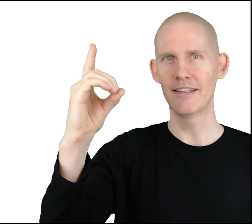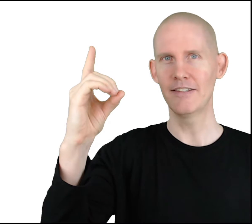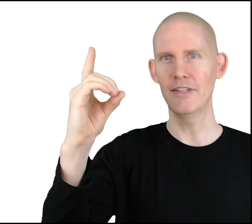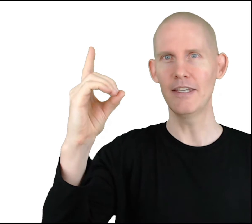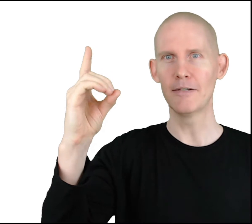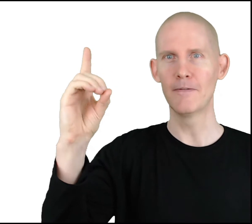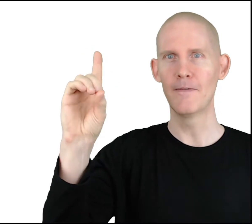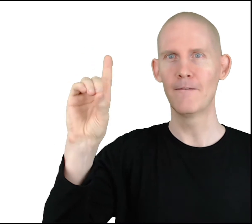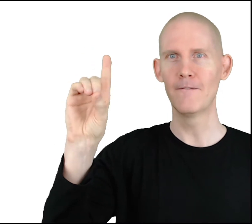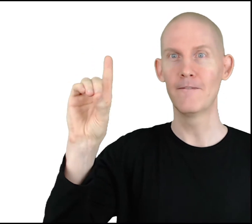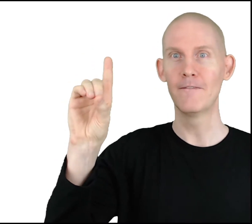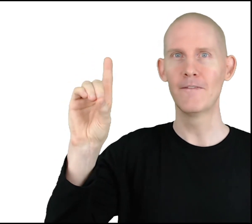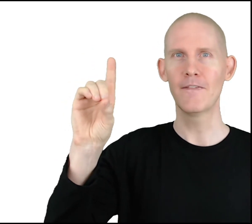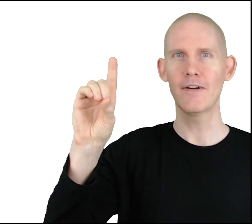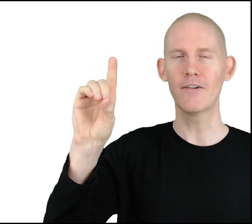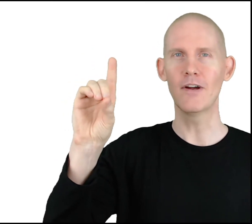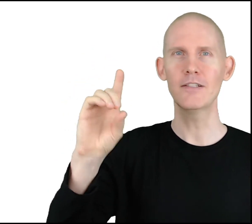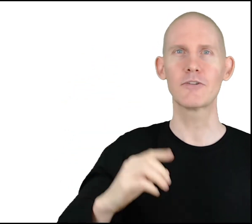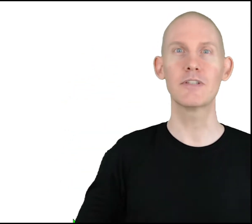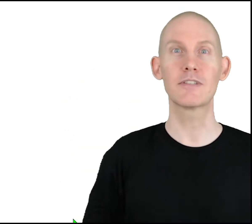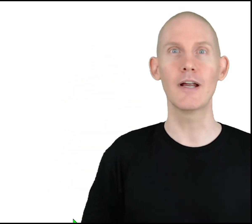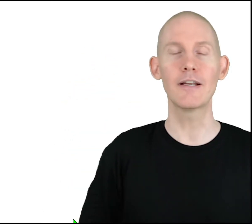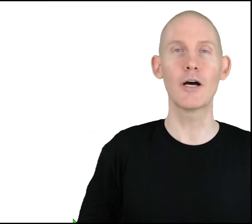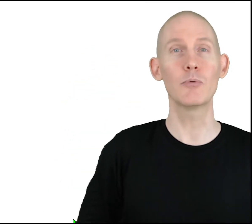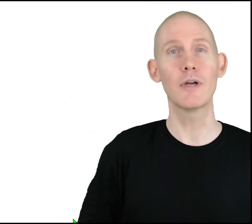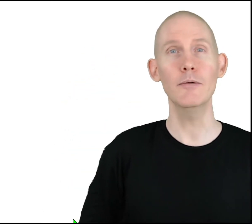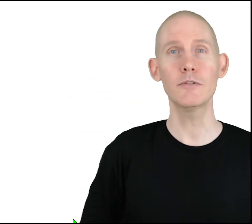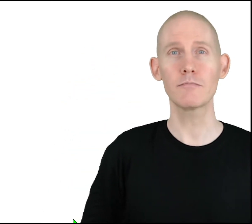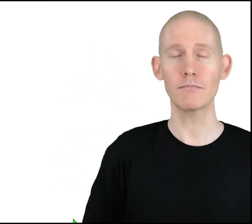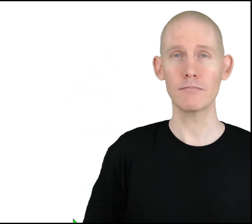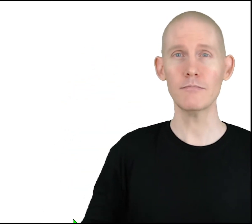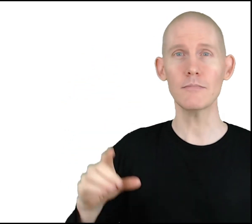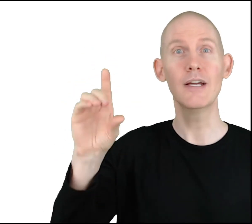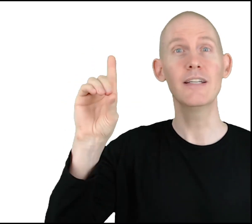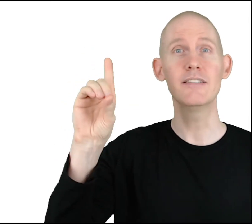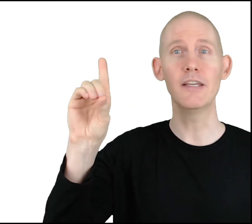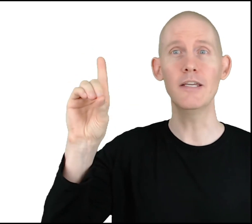D. All right, so let's sign it a couple times. D.